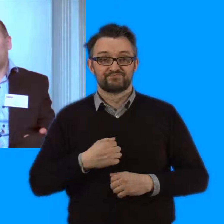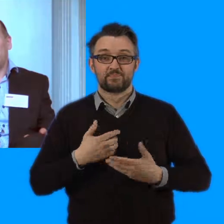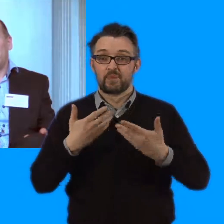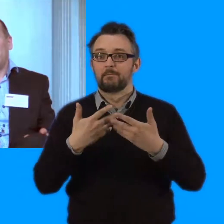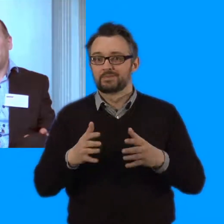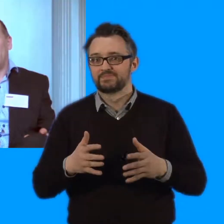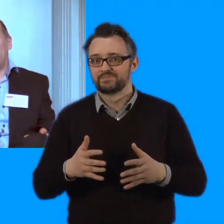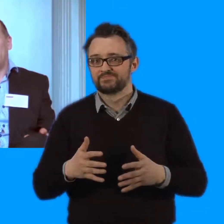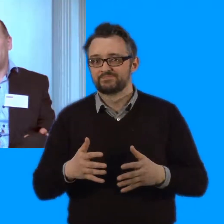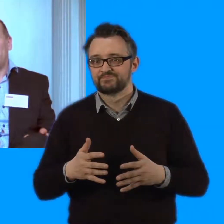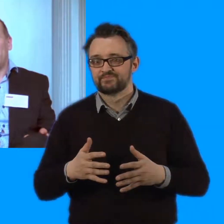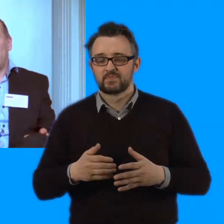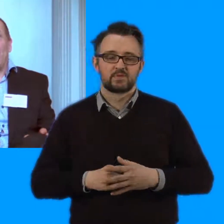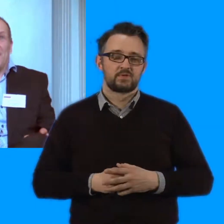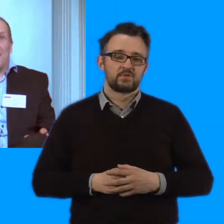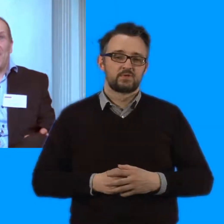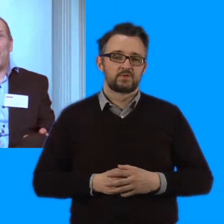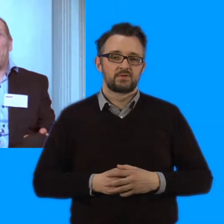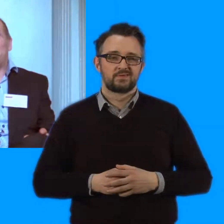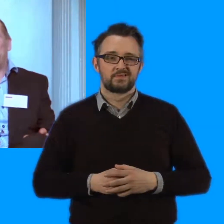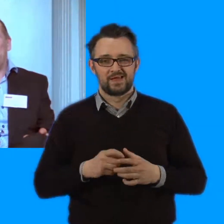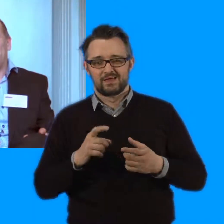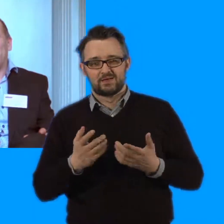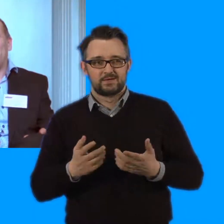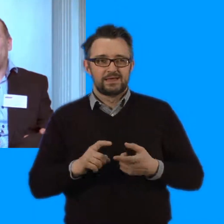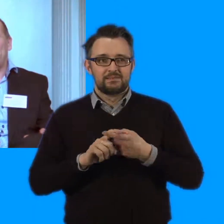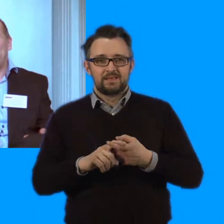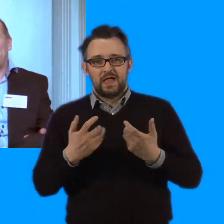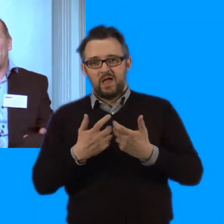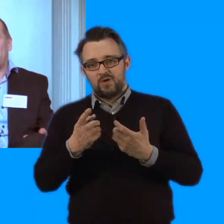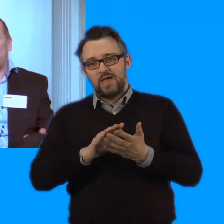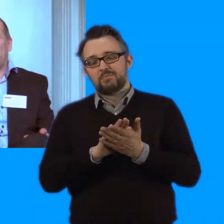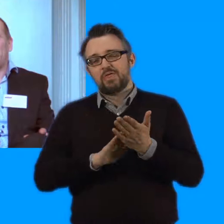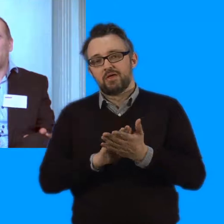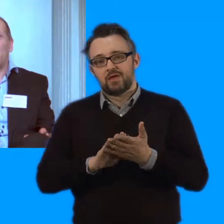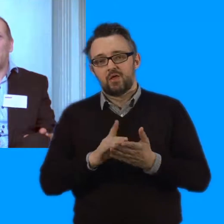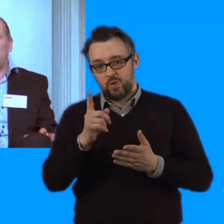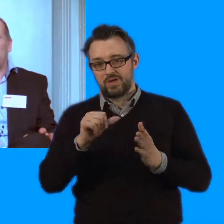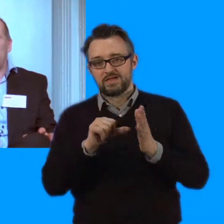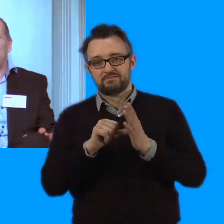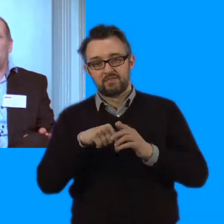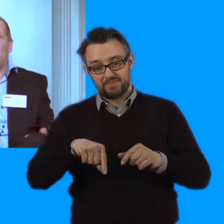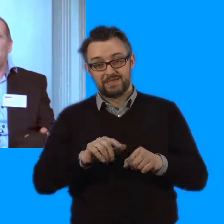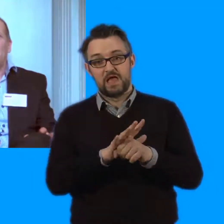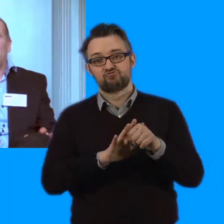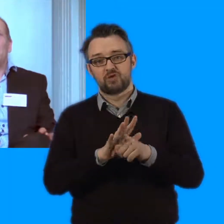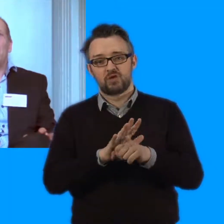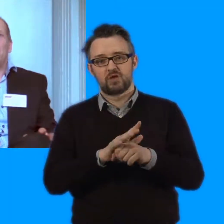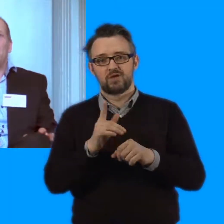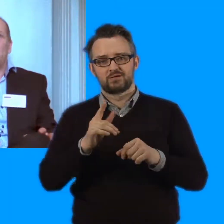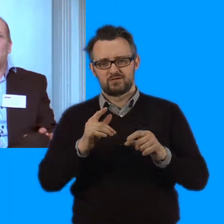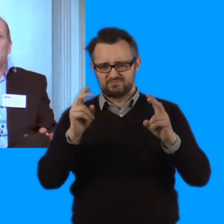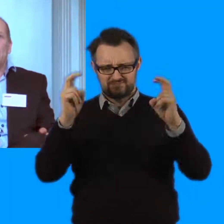I have. It depends what way you describe it, and again, it's part of the difficulties we have with this whole area is